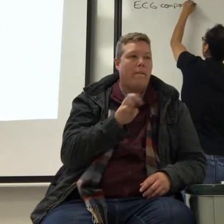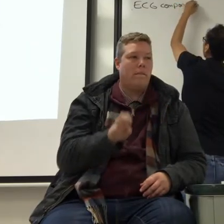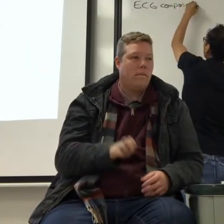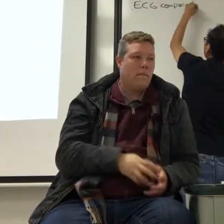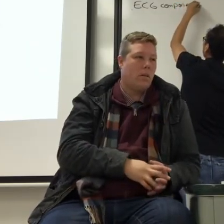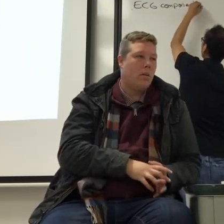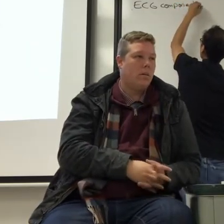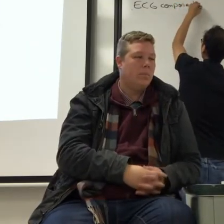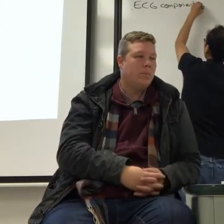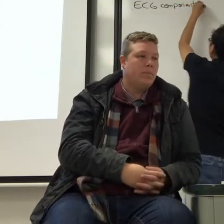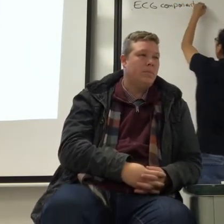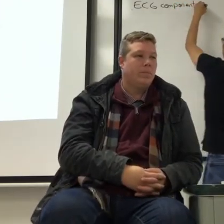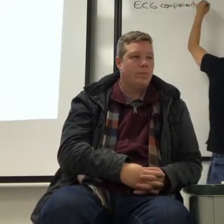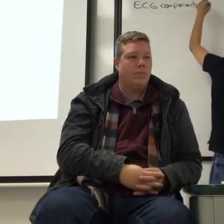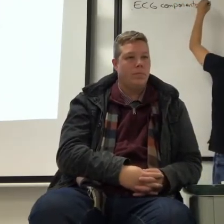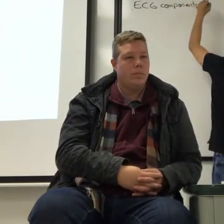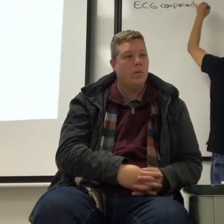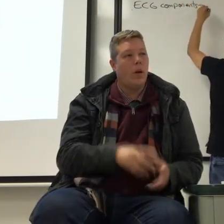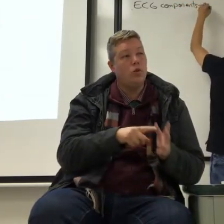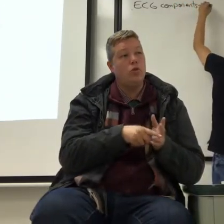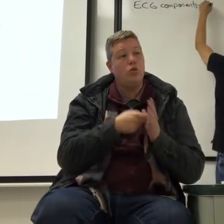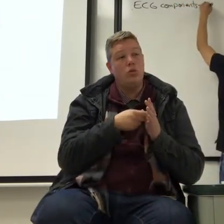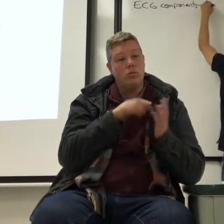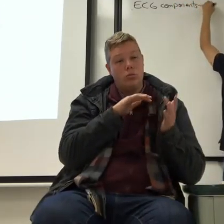And as you study the ECG components,